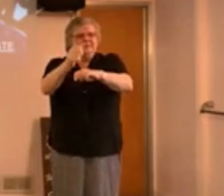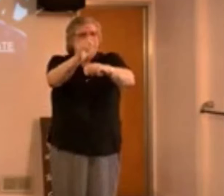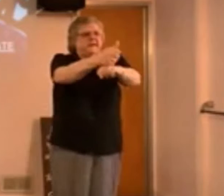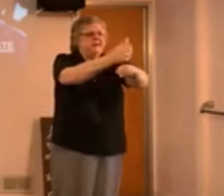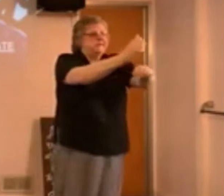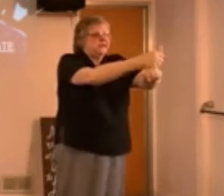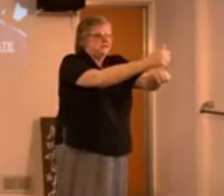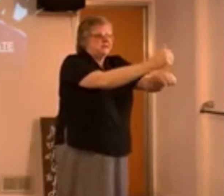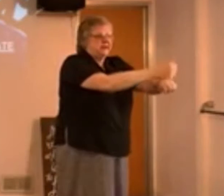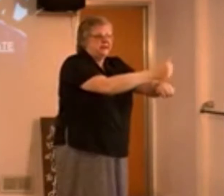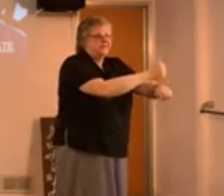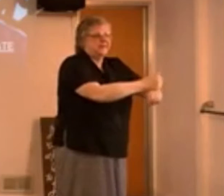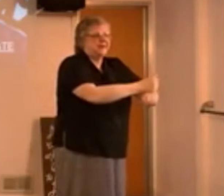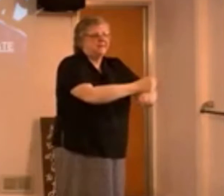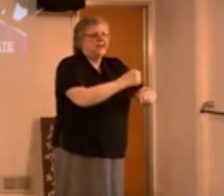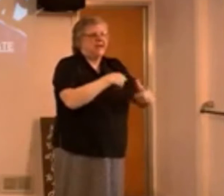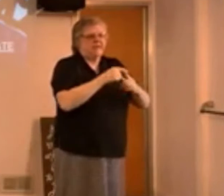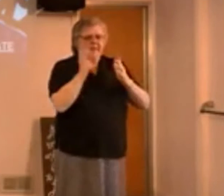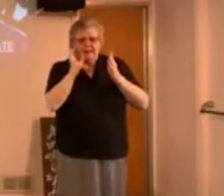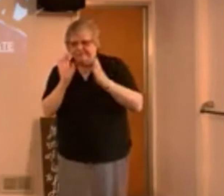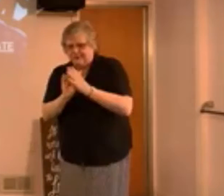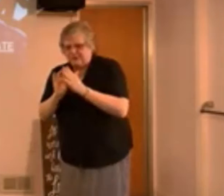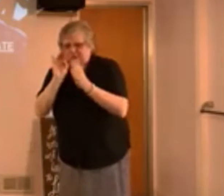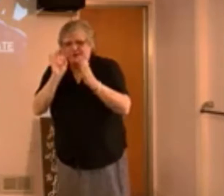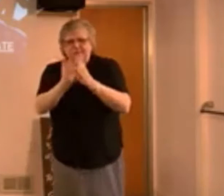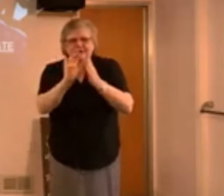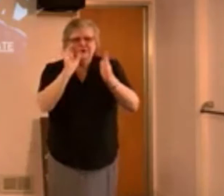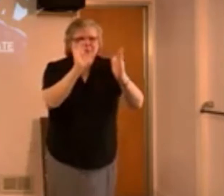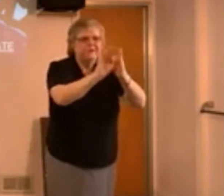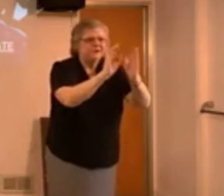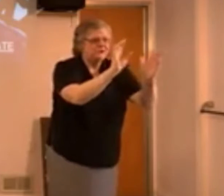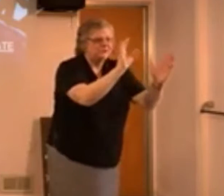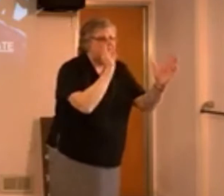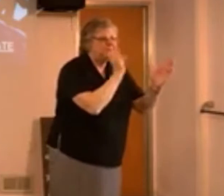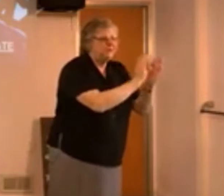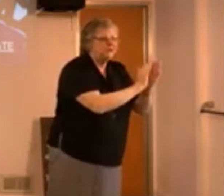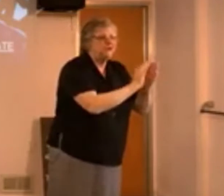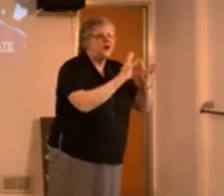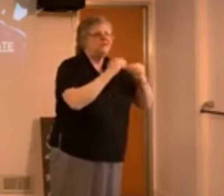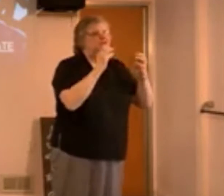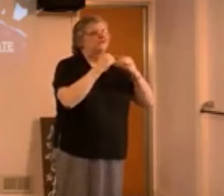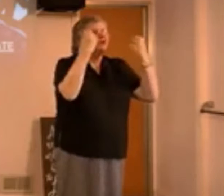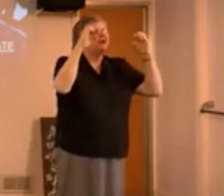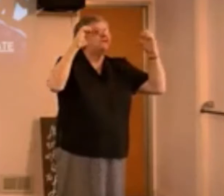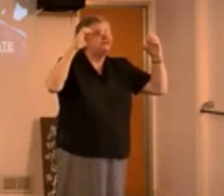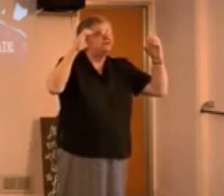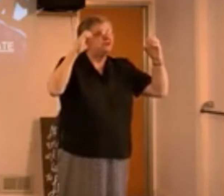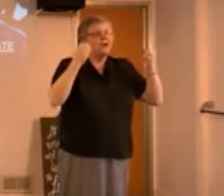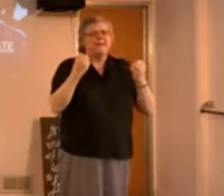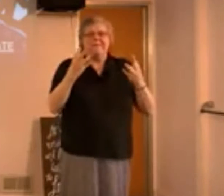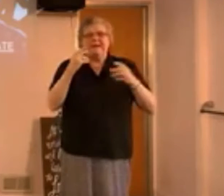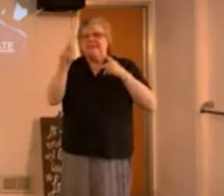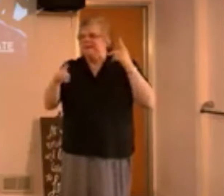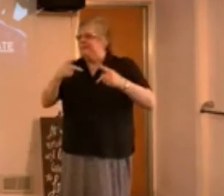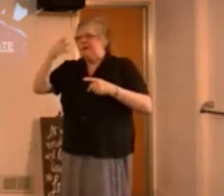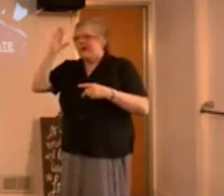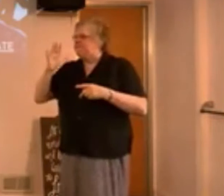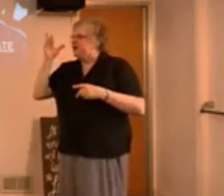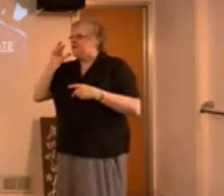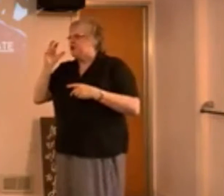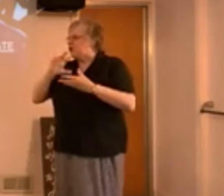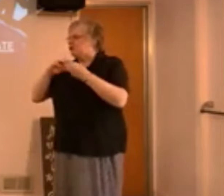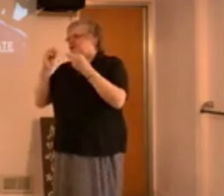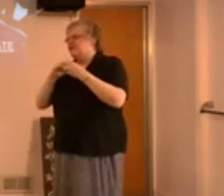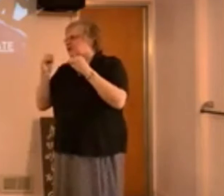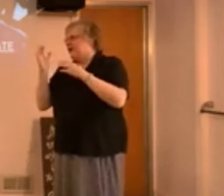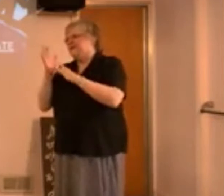heard this story before." Mm-hmm. And it's hard for us to imagine that there's so many people, even in the Western world, who have not heard the story.